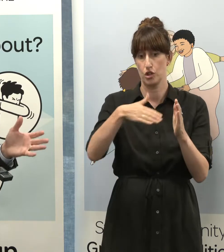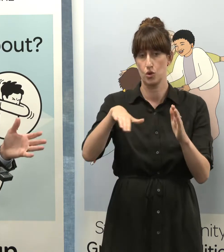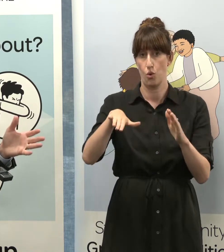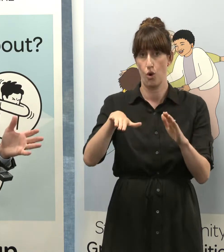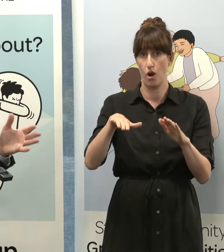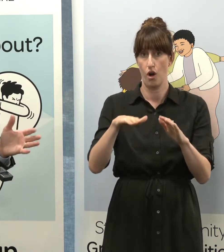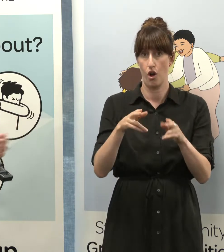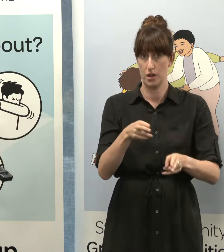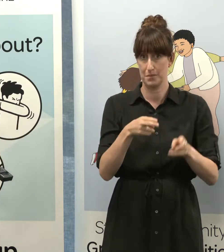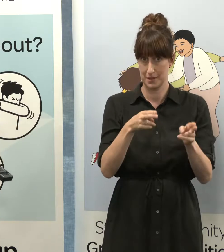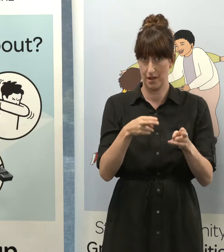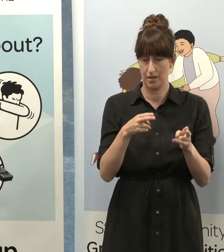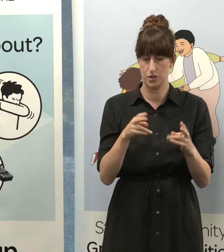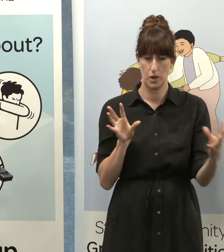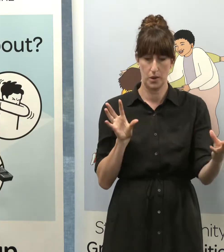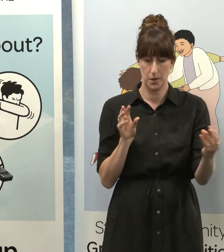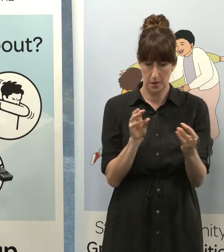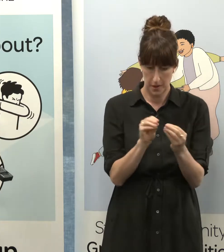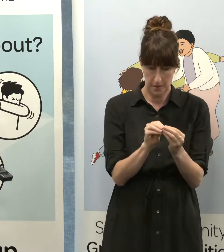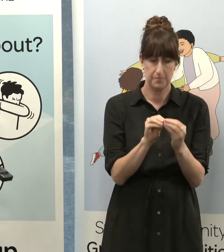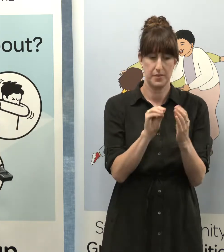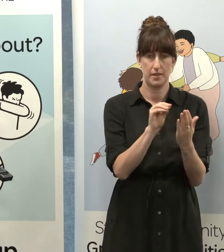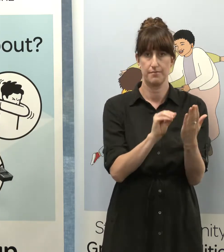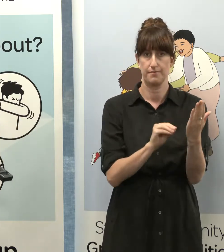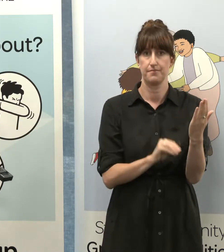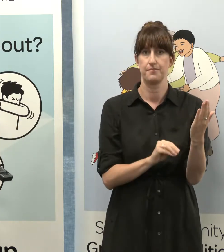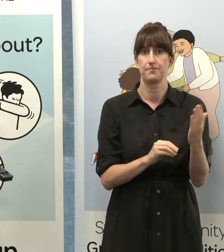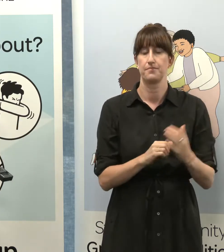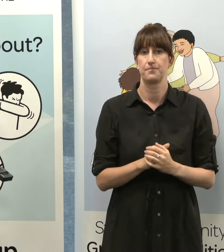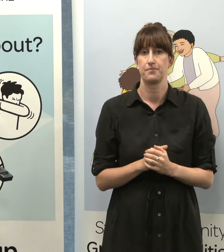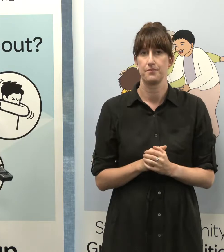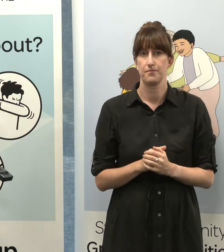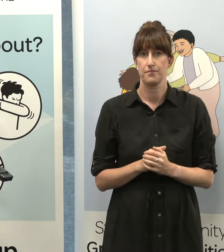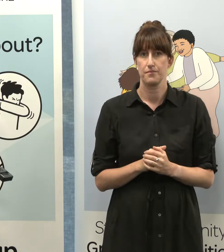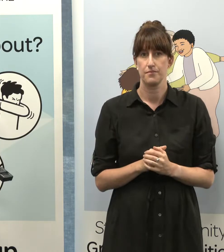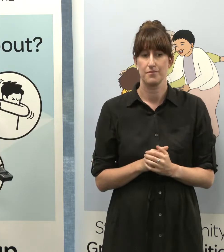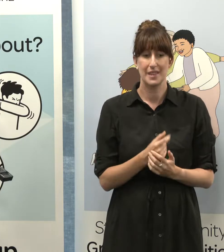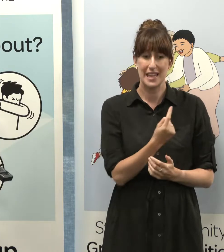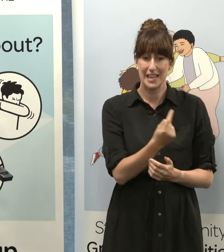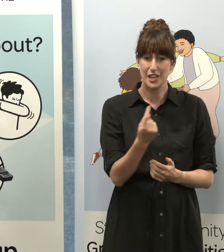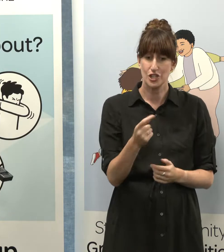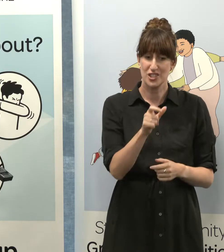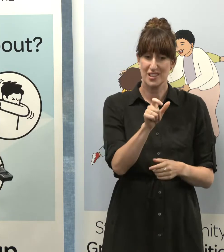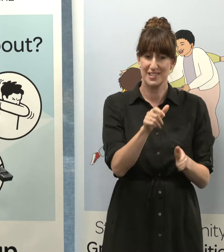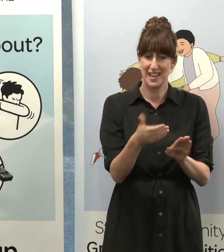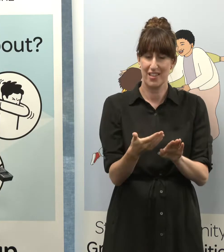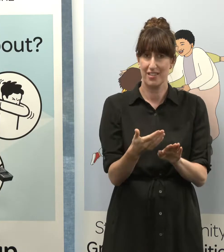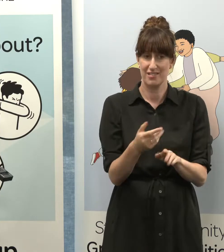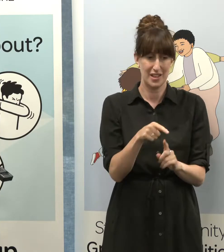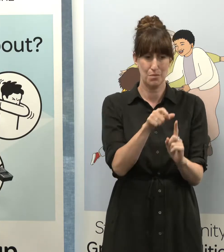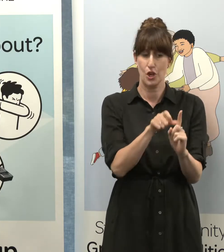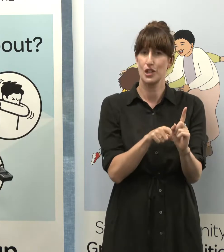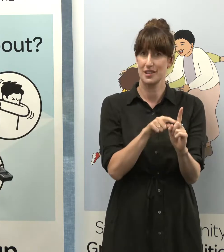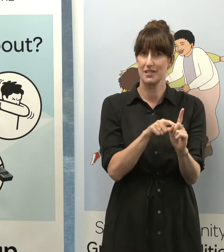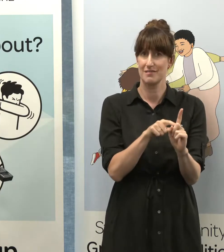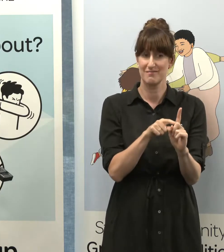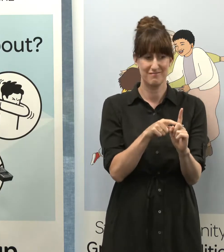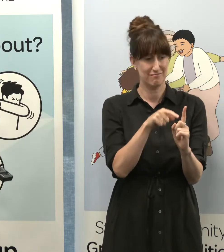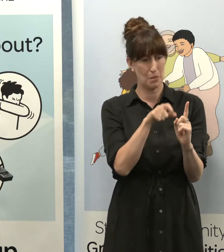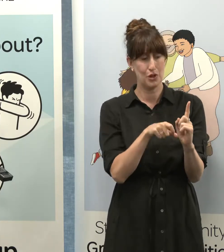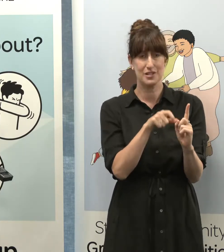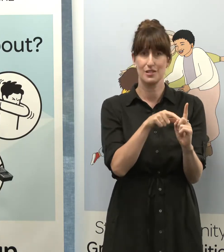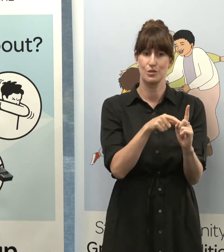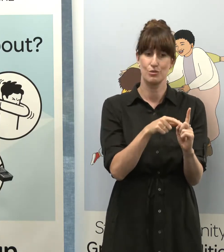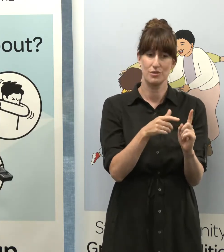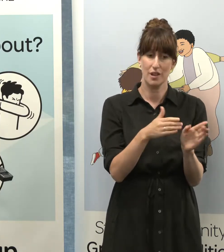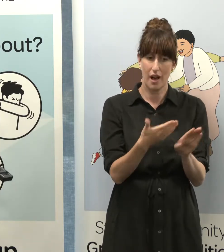we are capturing from our deaths database. Of course, each one of these deaths represents a person and a whānau community that is grieving,